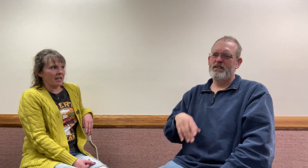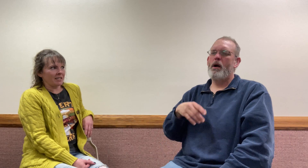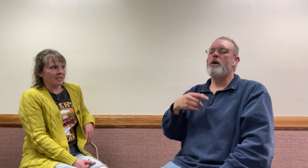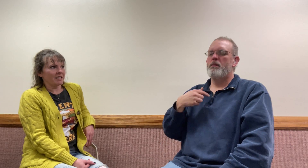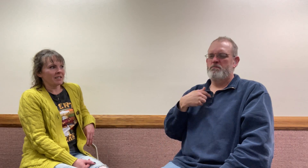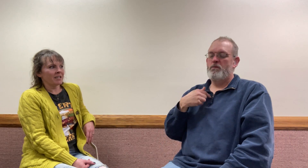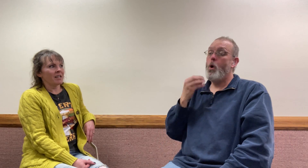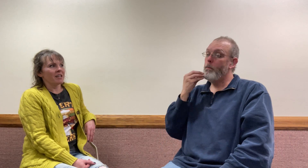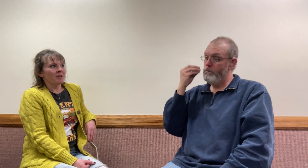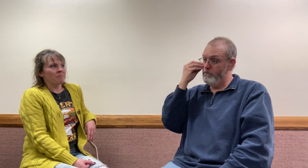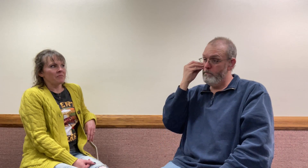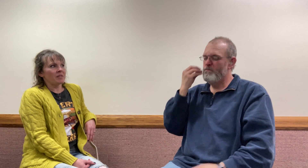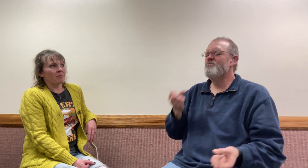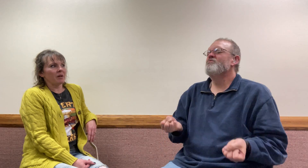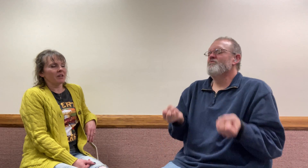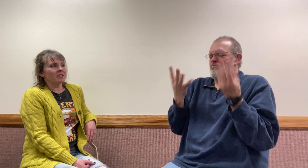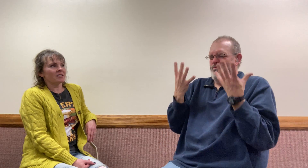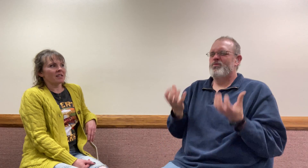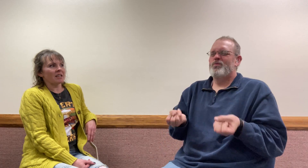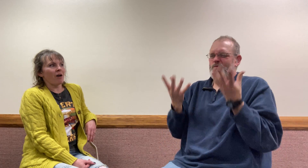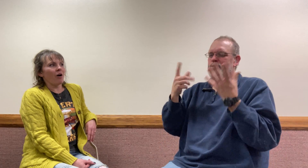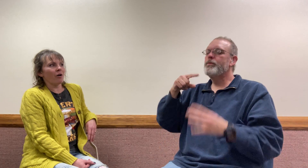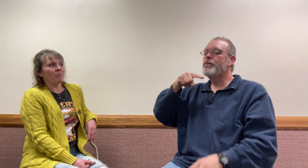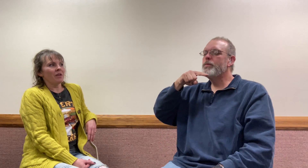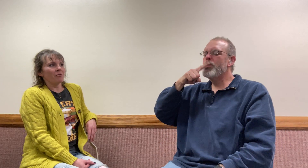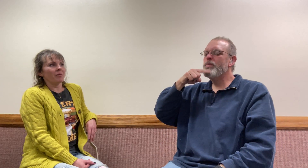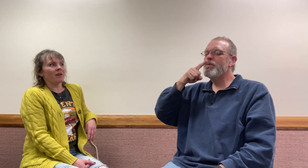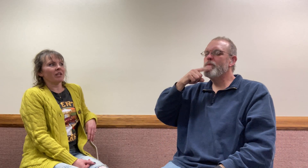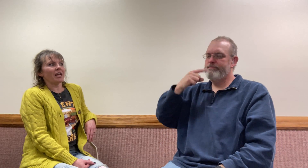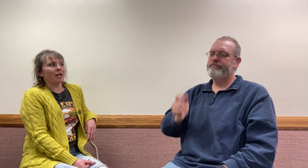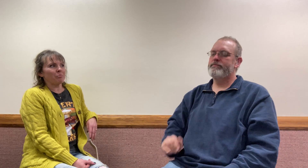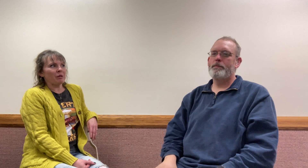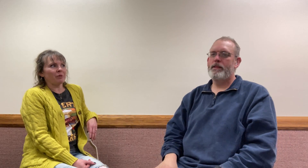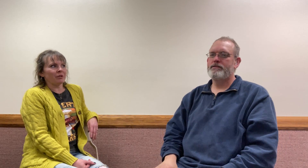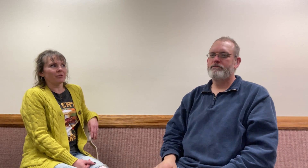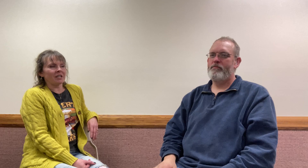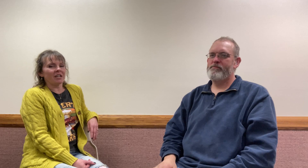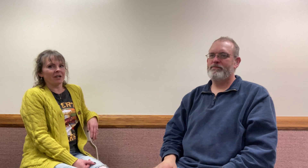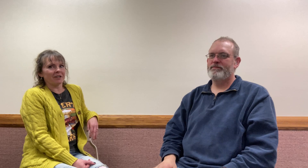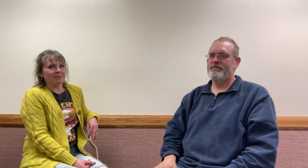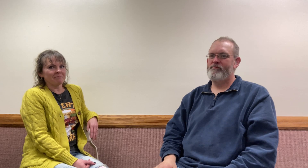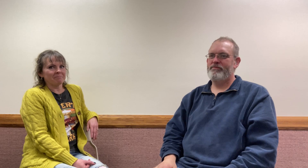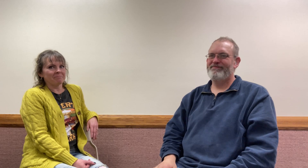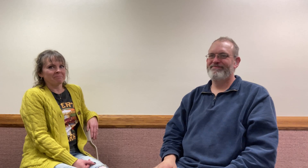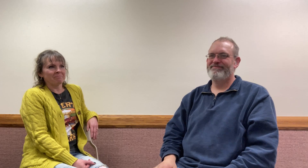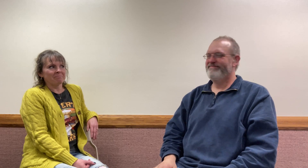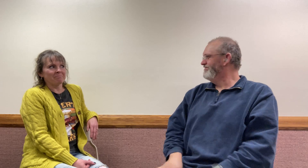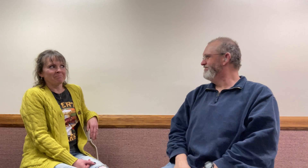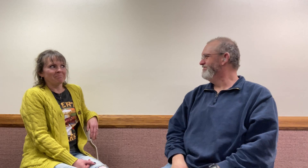train? The American says, at home, we have a lot of people who can hear.